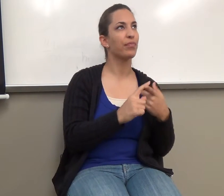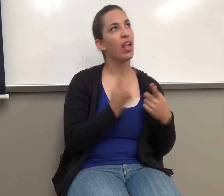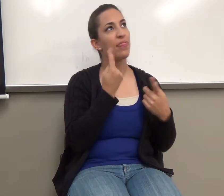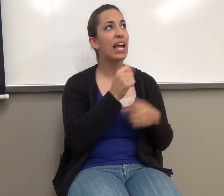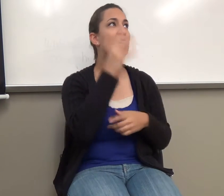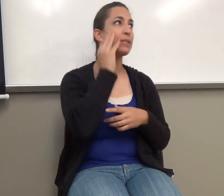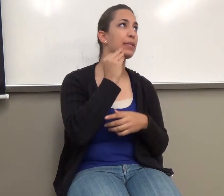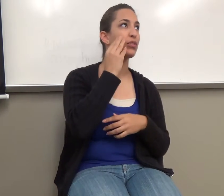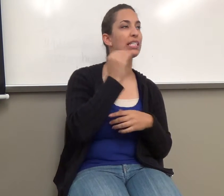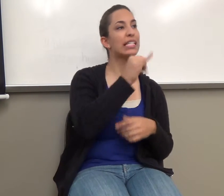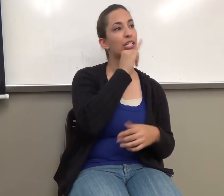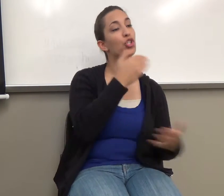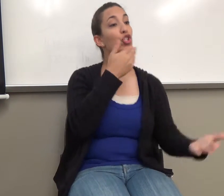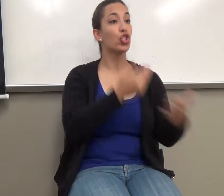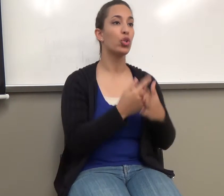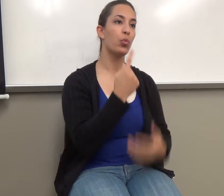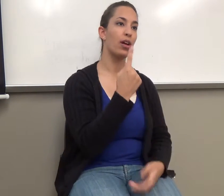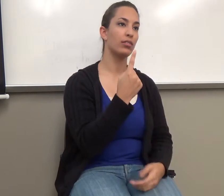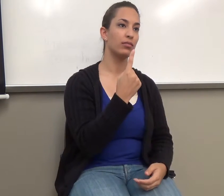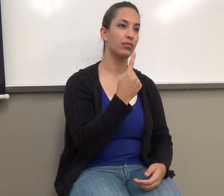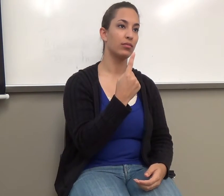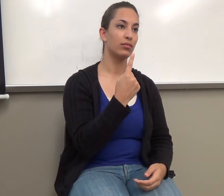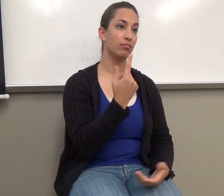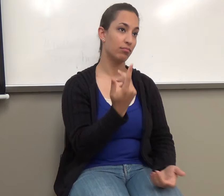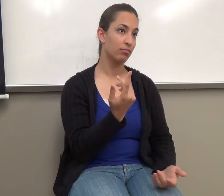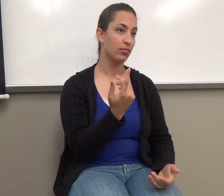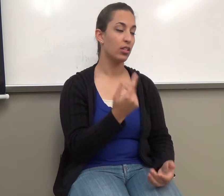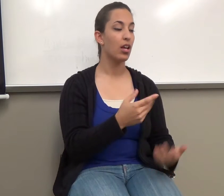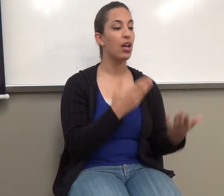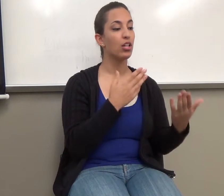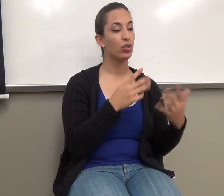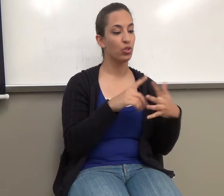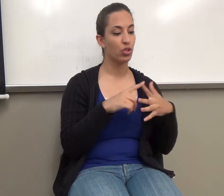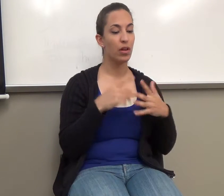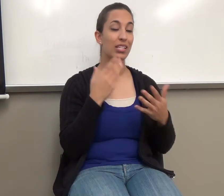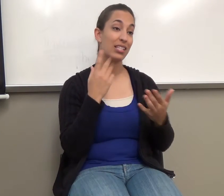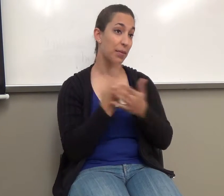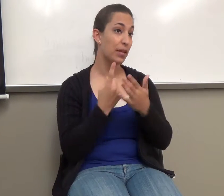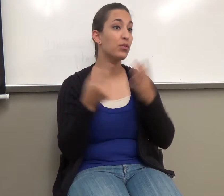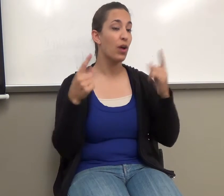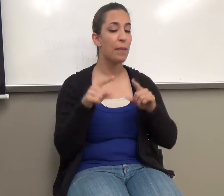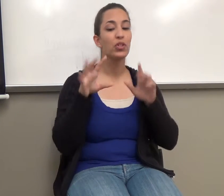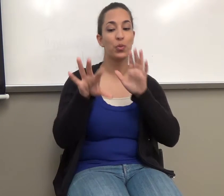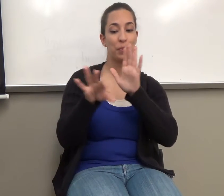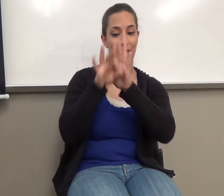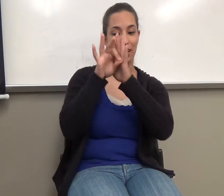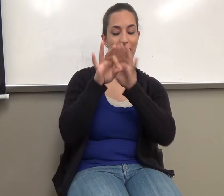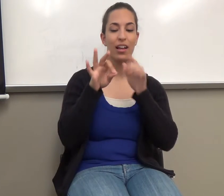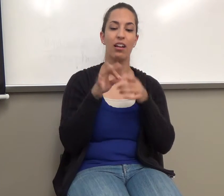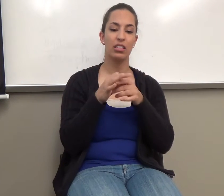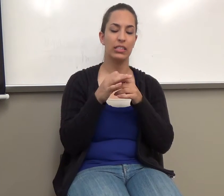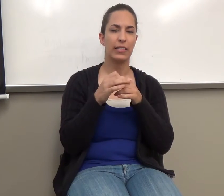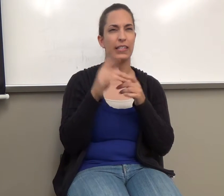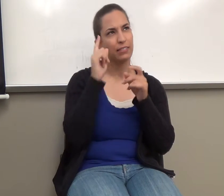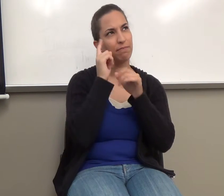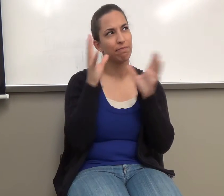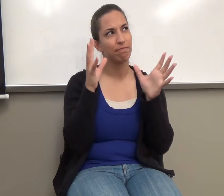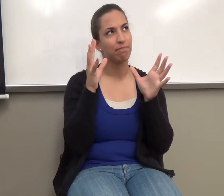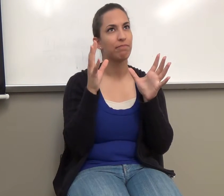How you start with something and maybe as you try to pick your examples, it kind of changes that thesis statement. So that